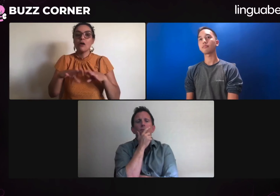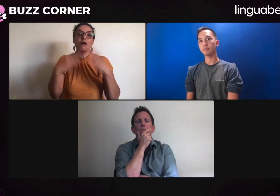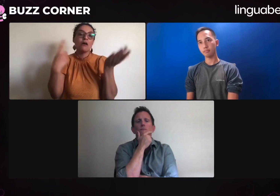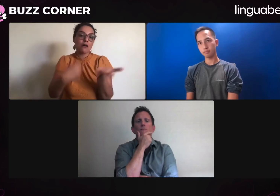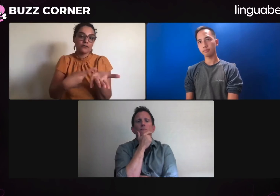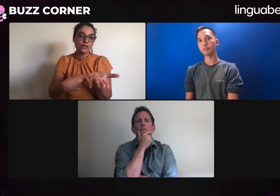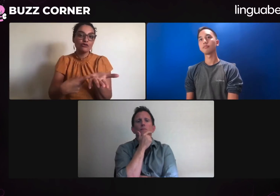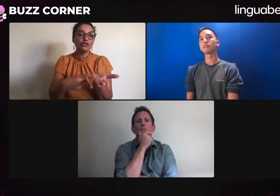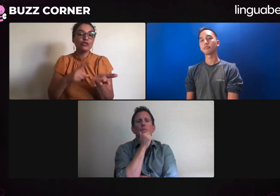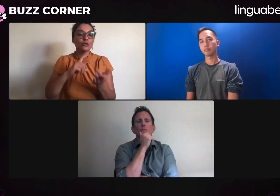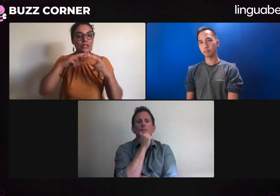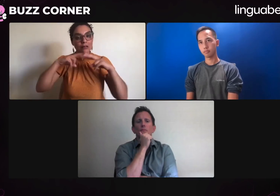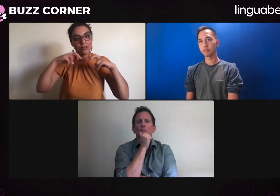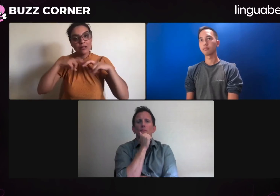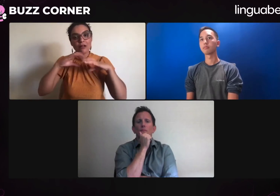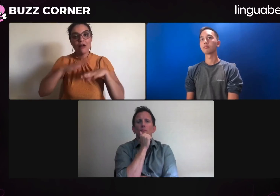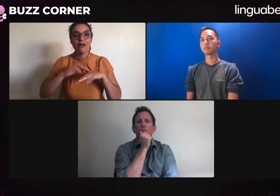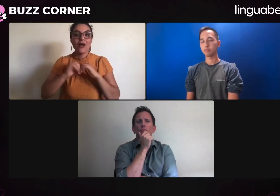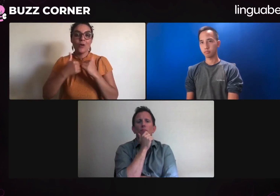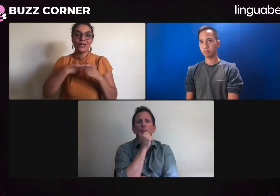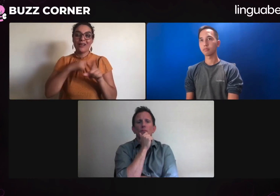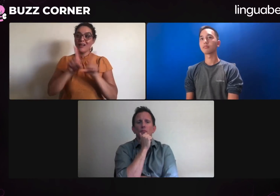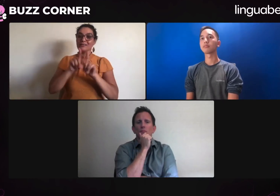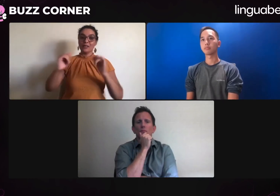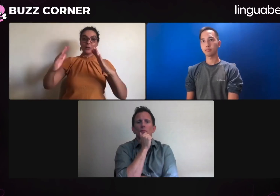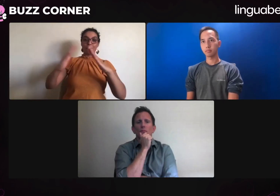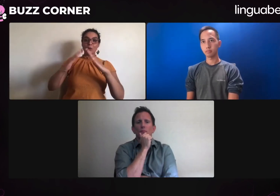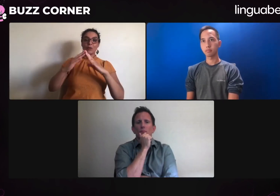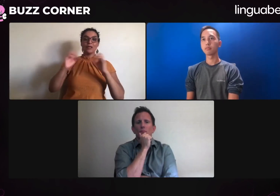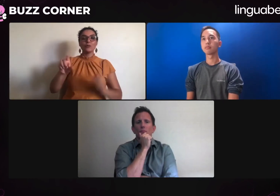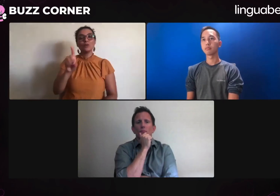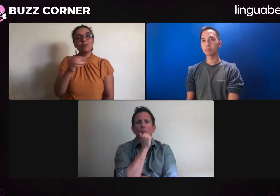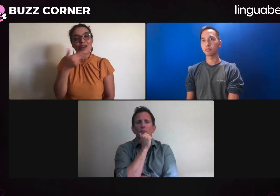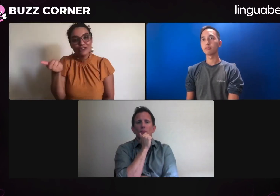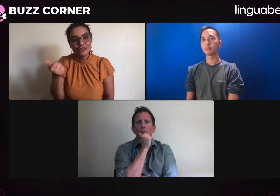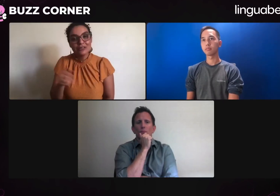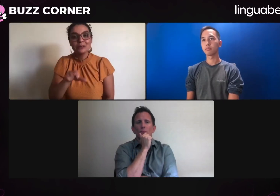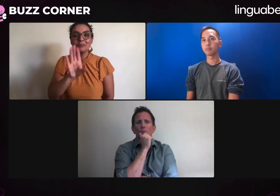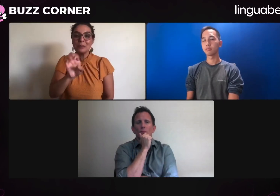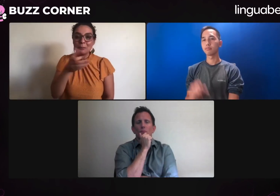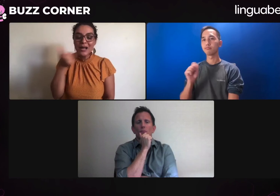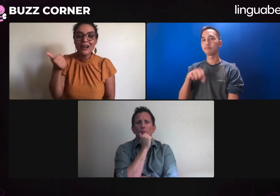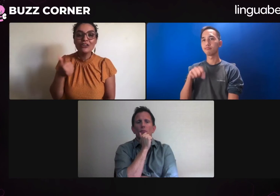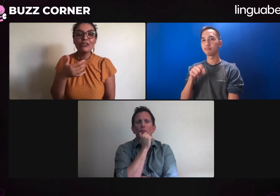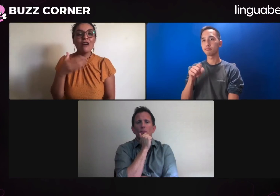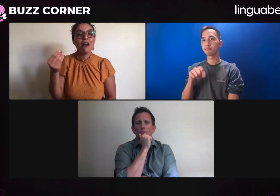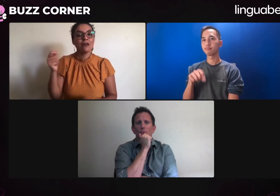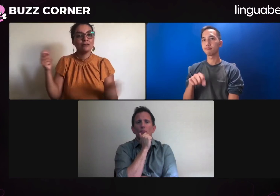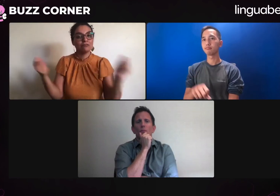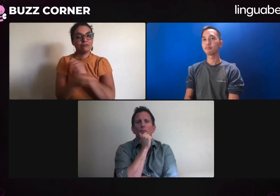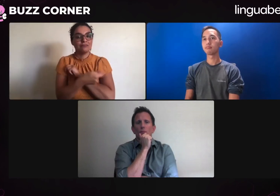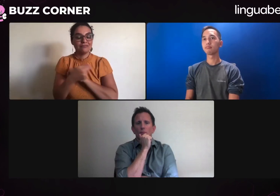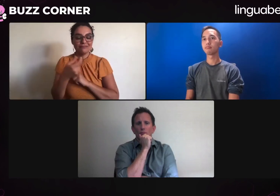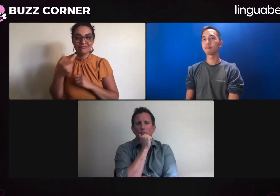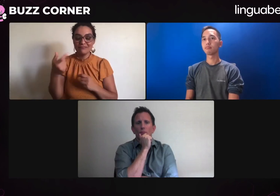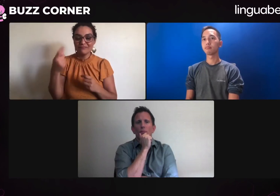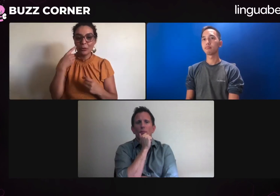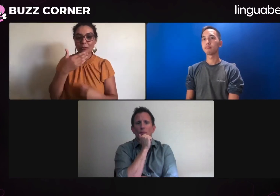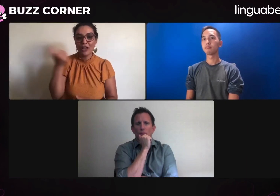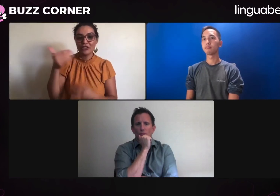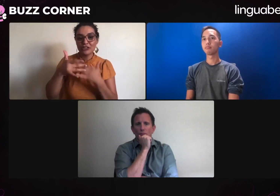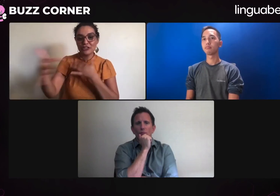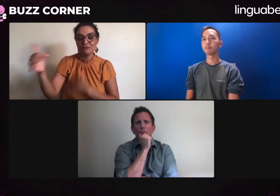tonight, I want to really say thank you so much for being open to this dialogue and delving into how we as a community can do